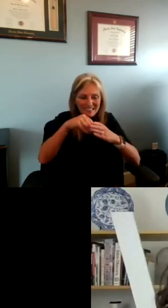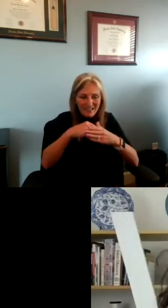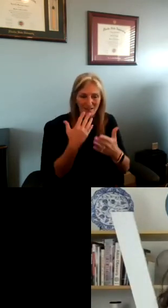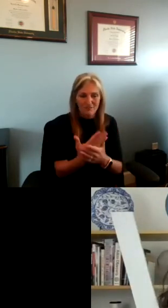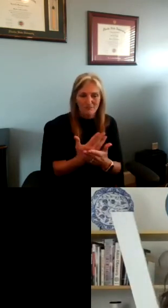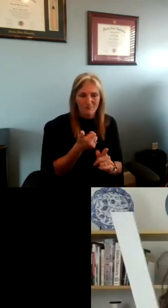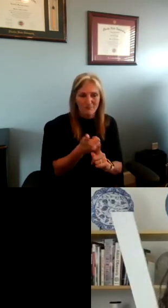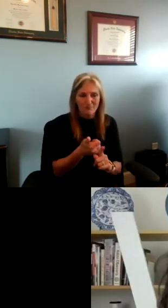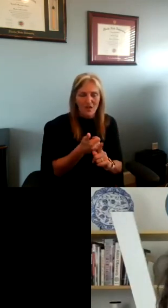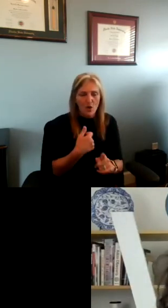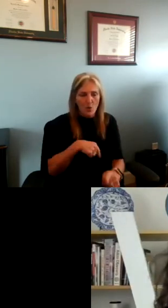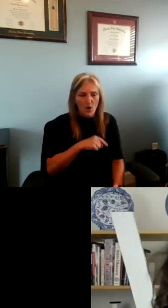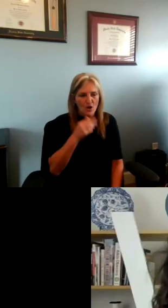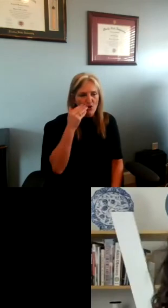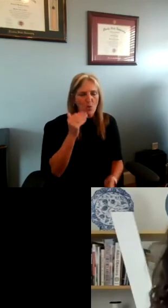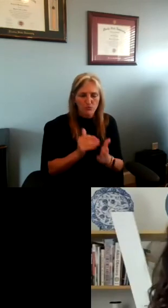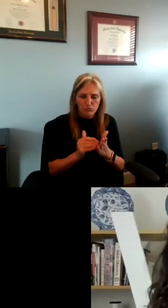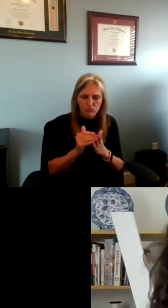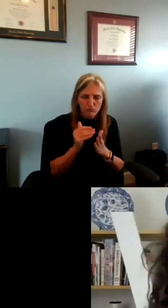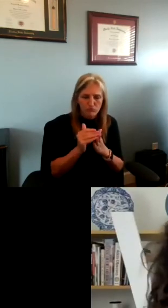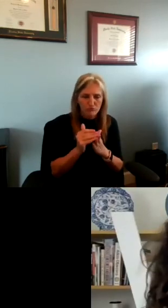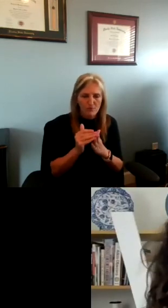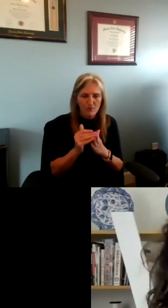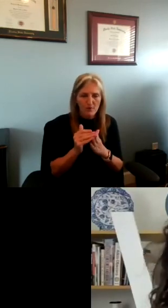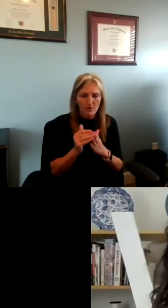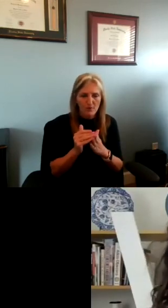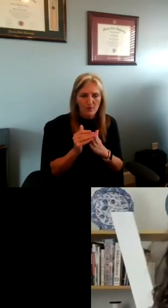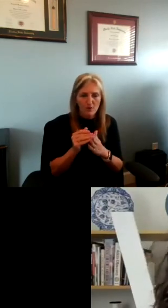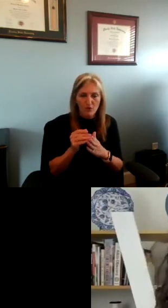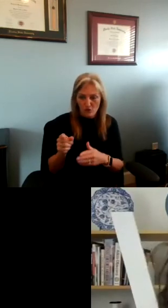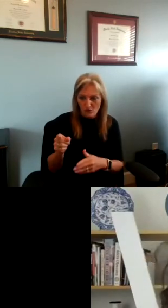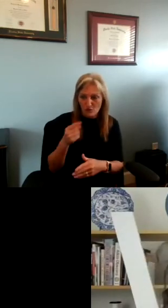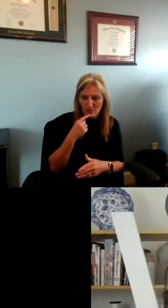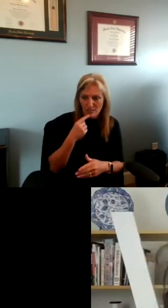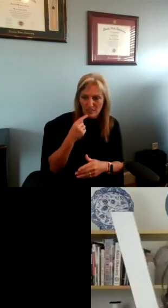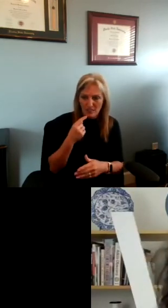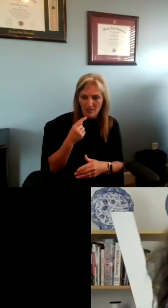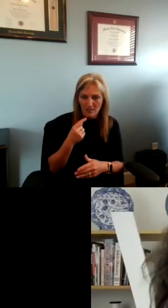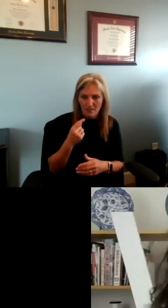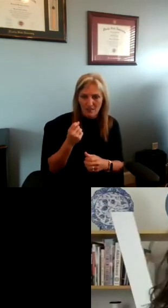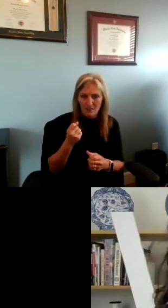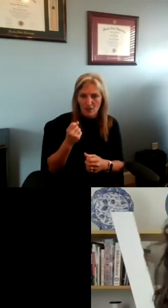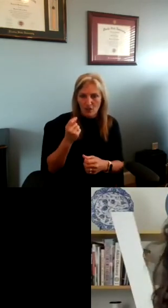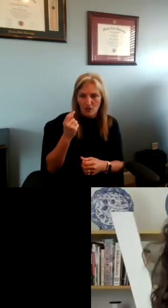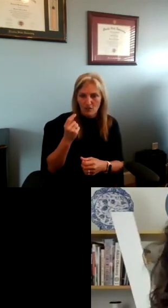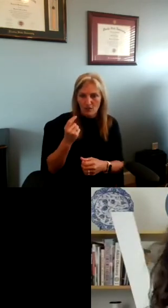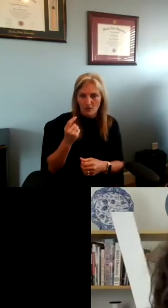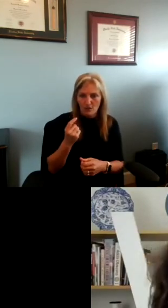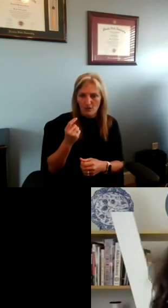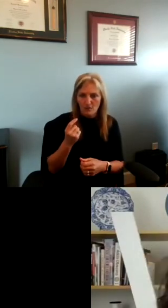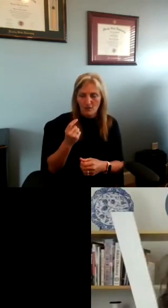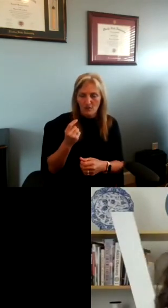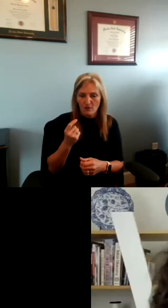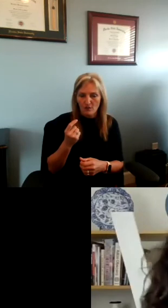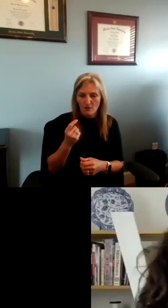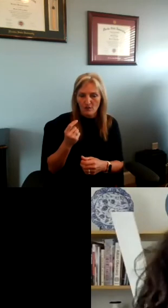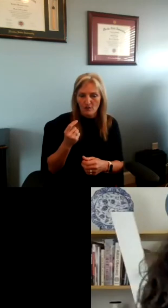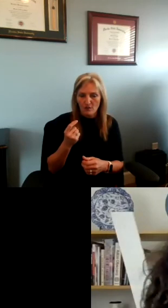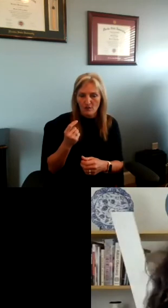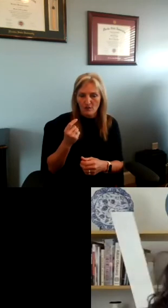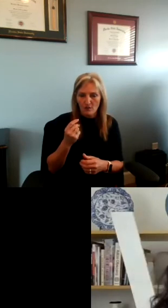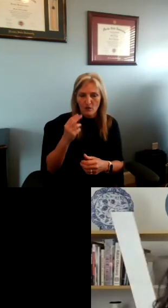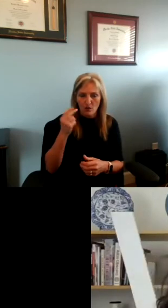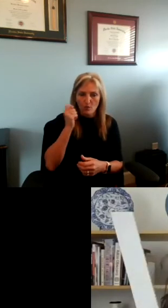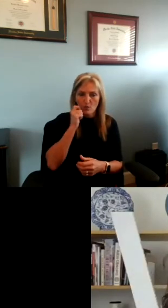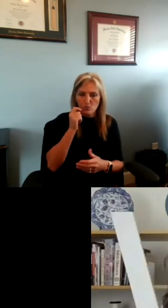that so often, even the merest mention of critical race theory, which no one understands actually what that